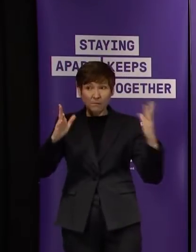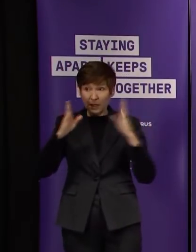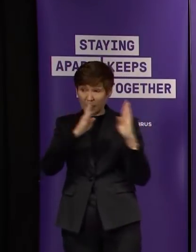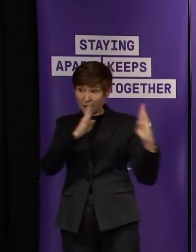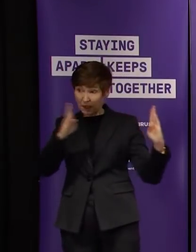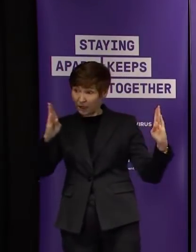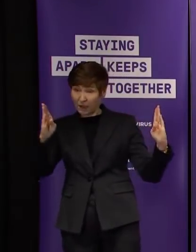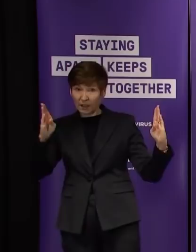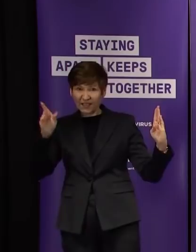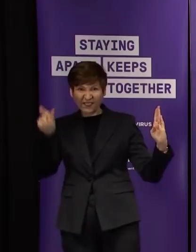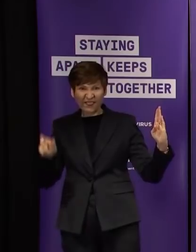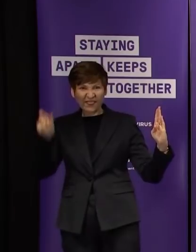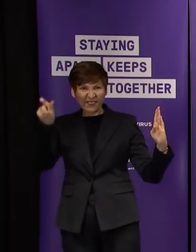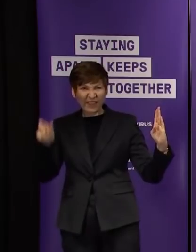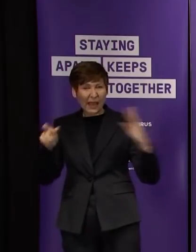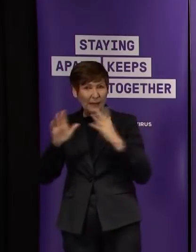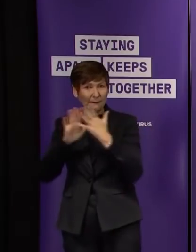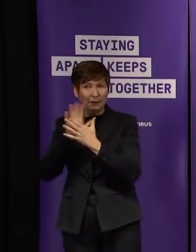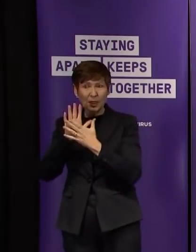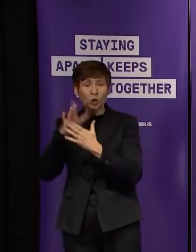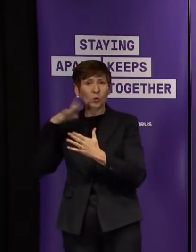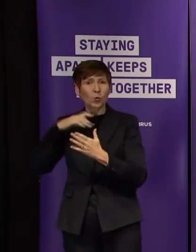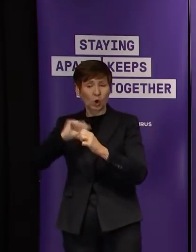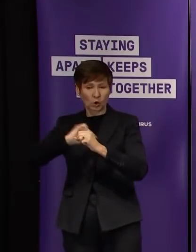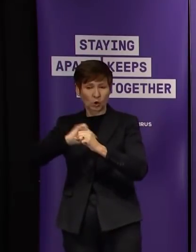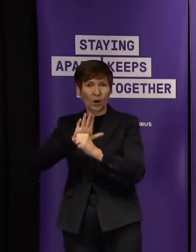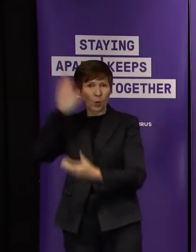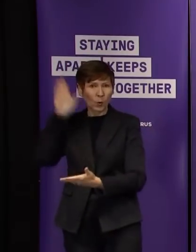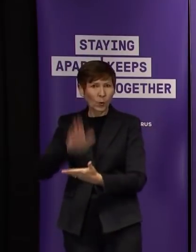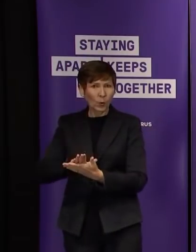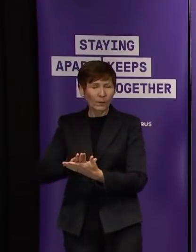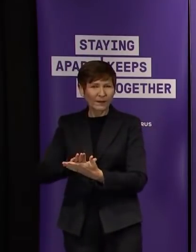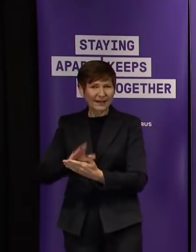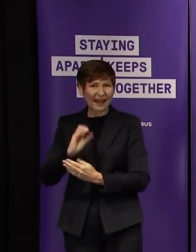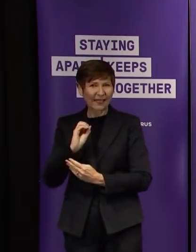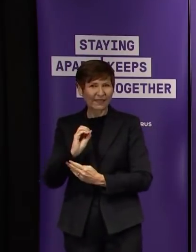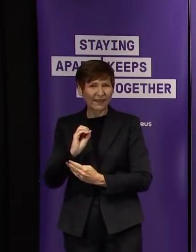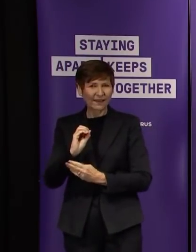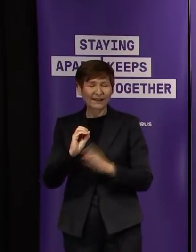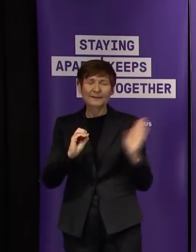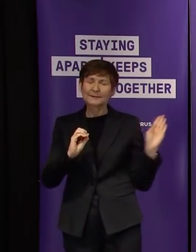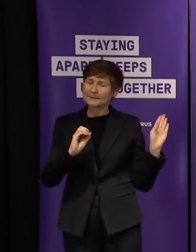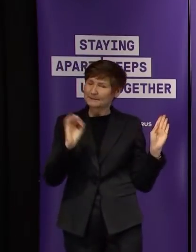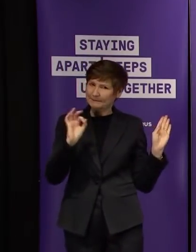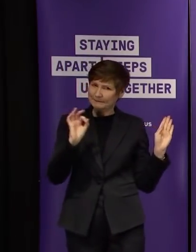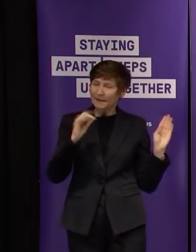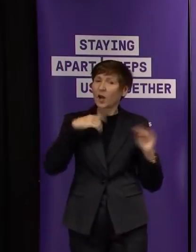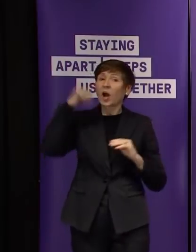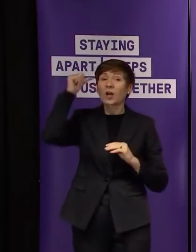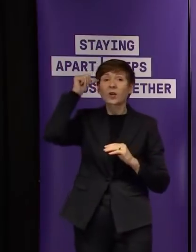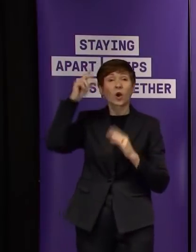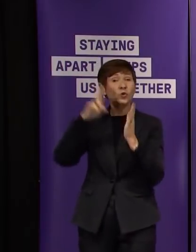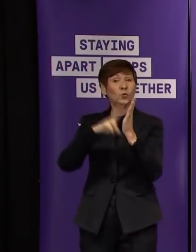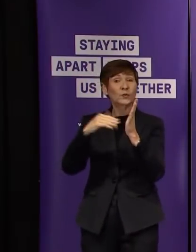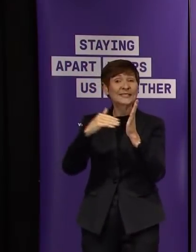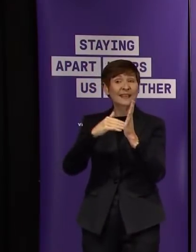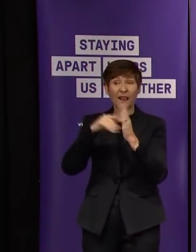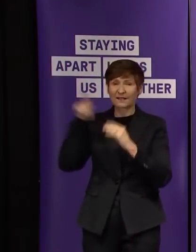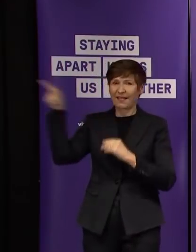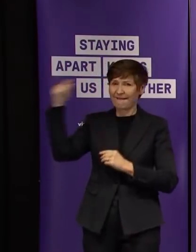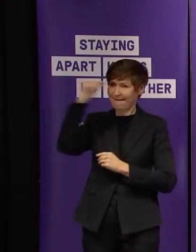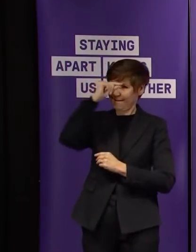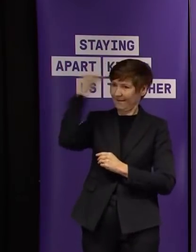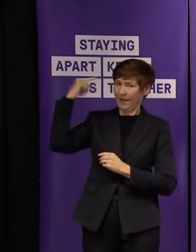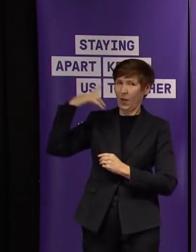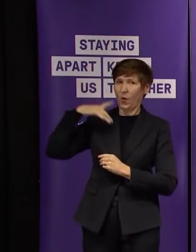a case. So New Zealand had a strategy where they were after zero cases and to maintain zero cases forever.